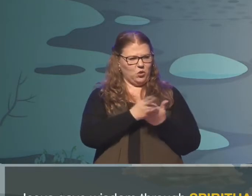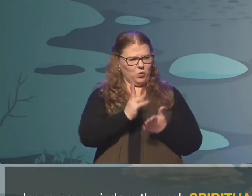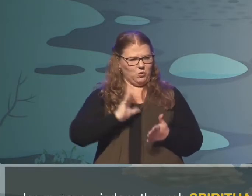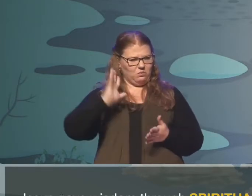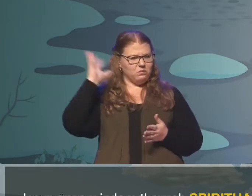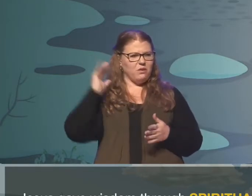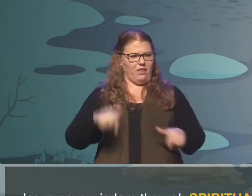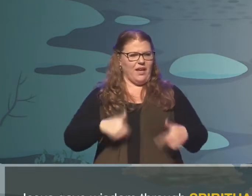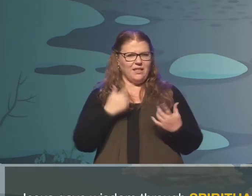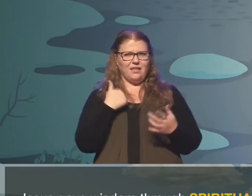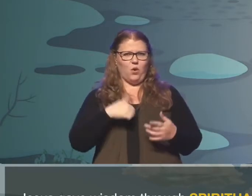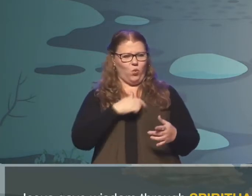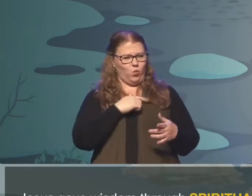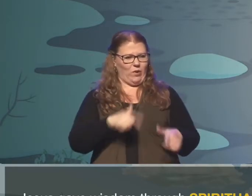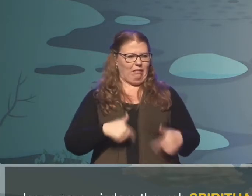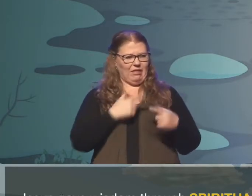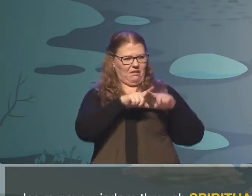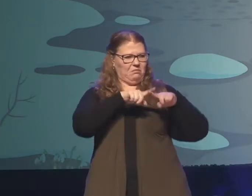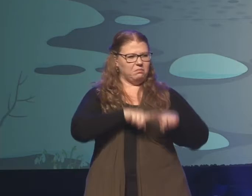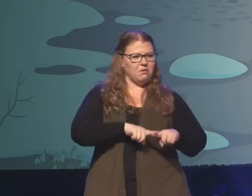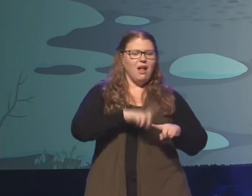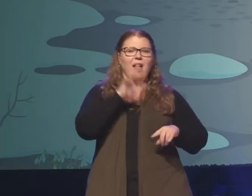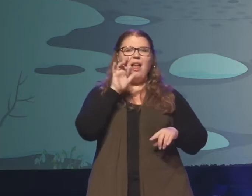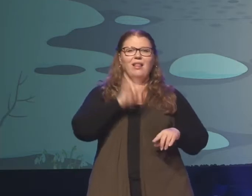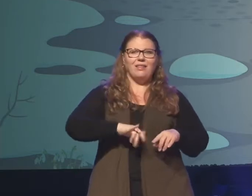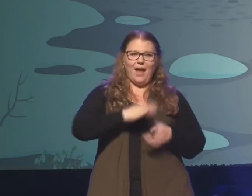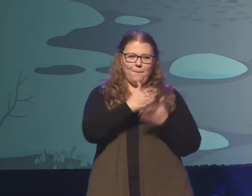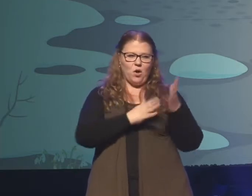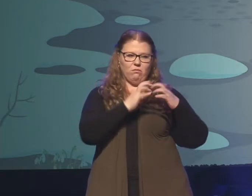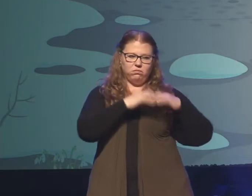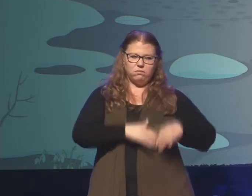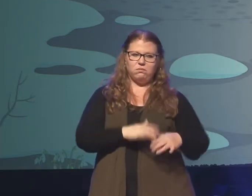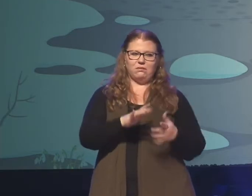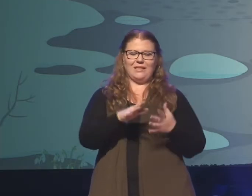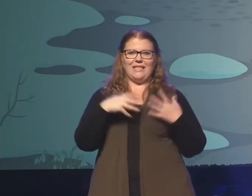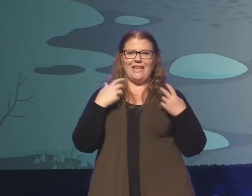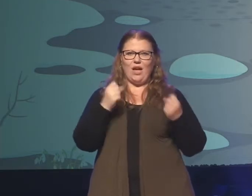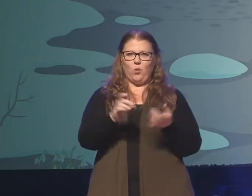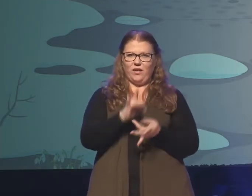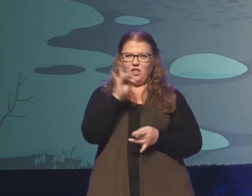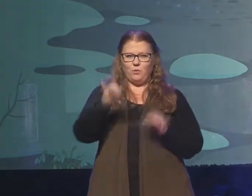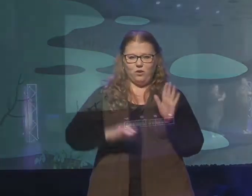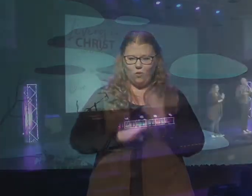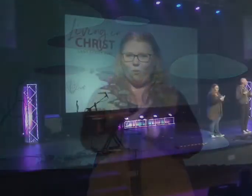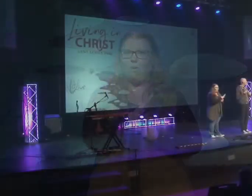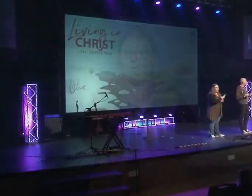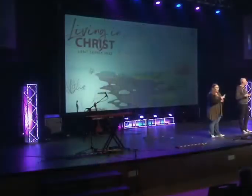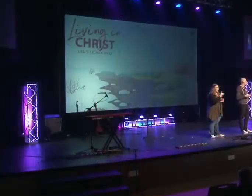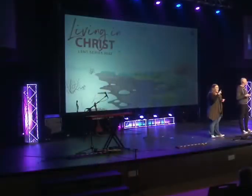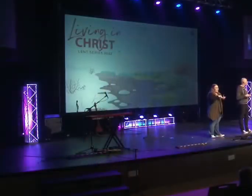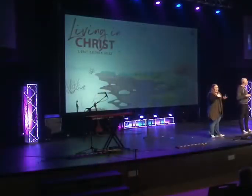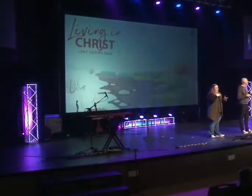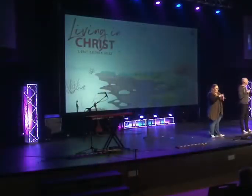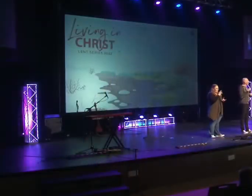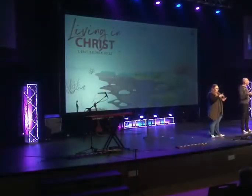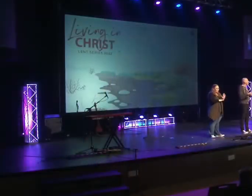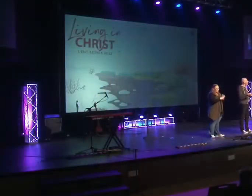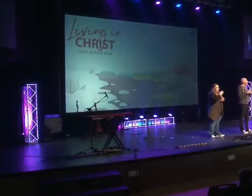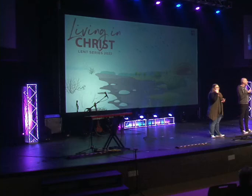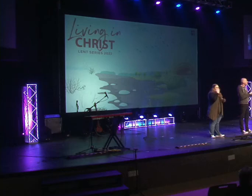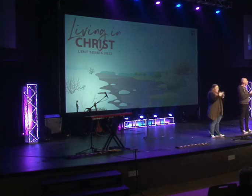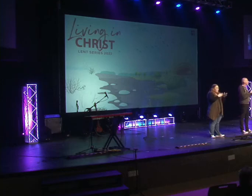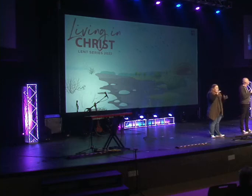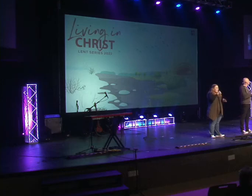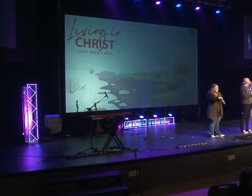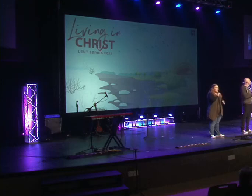into, that this idea of deconstruction is a part of healthy spiritual growth. In fact, I would say that you really can't have spiritual growth if a part of